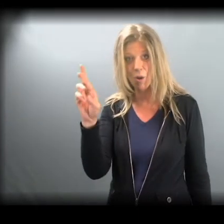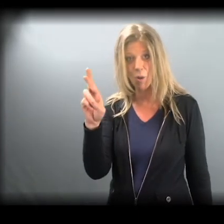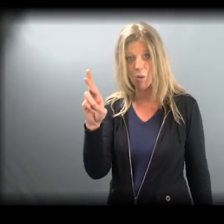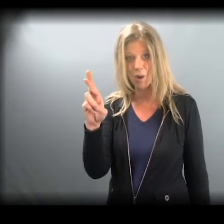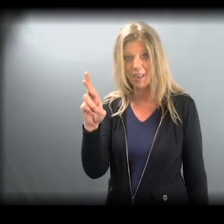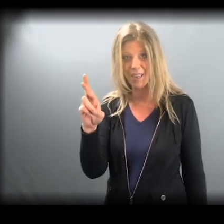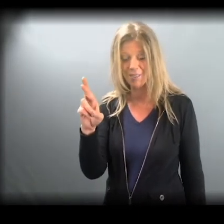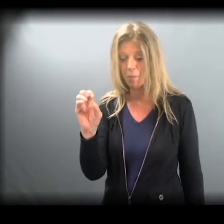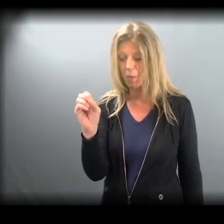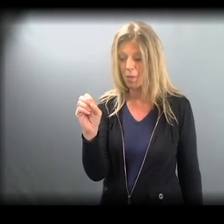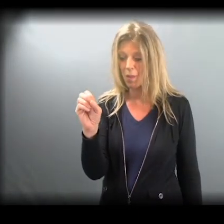Or